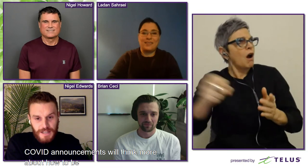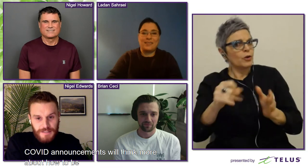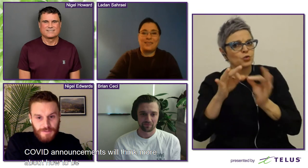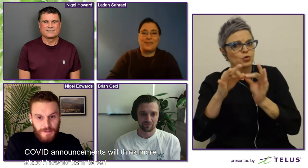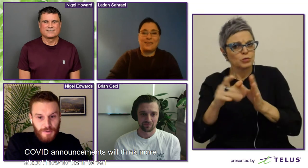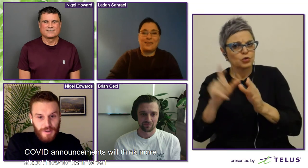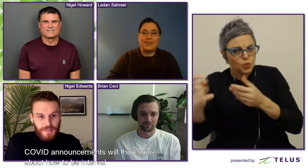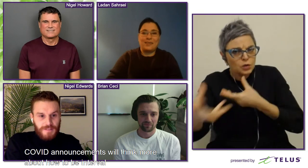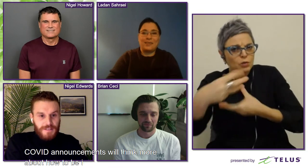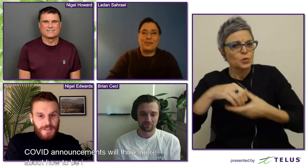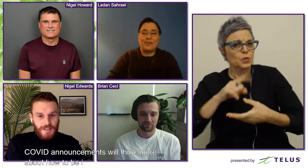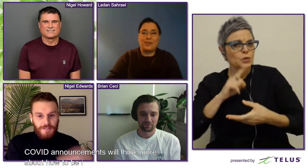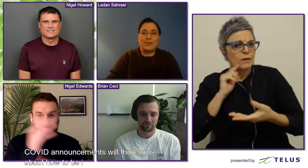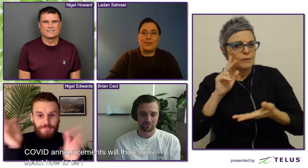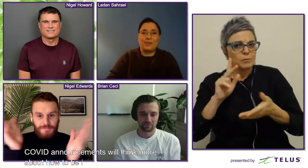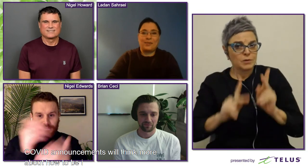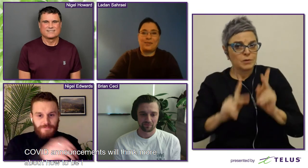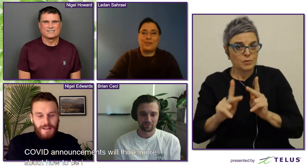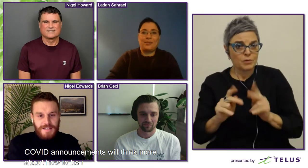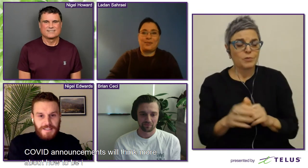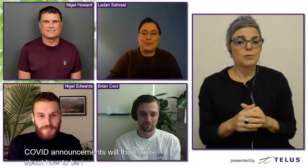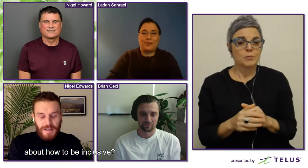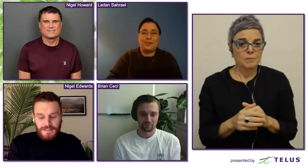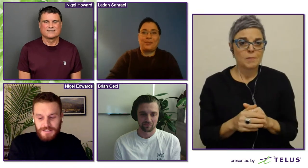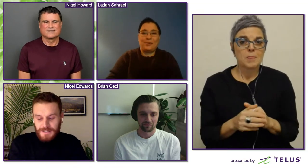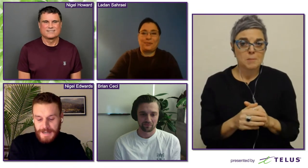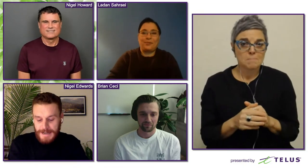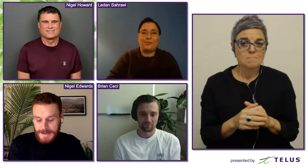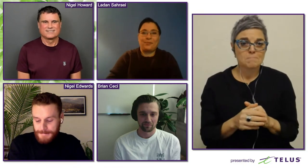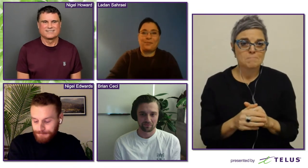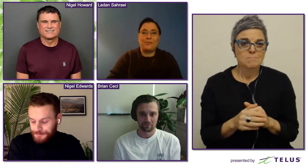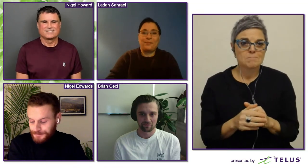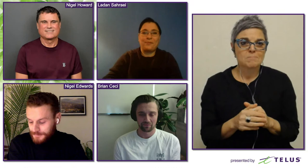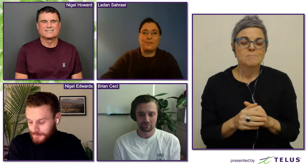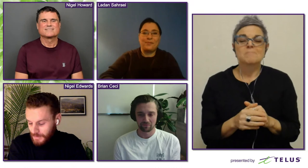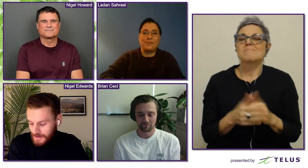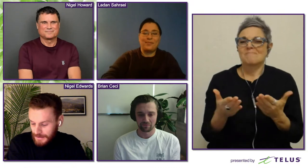To TELUS for putting on such a fantastic event.